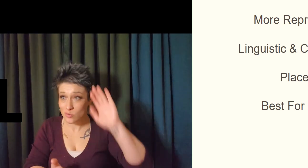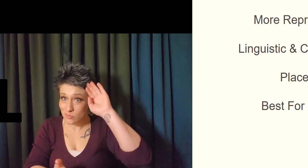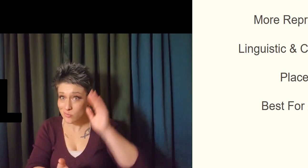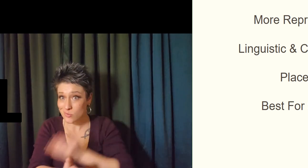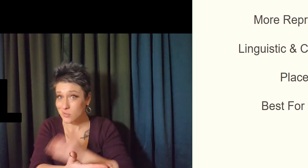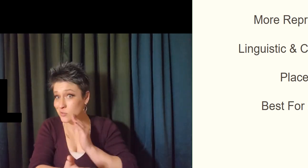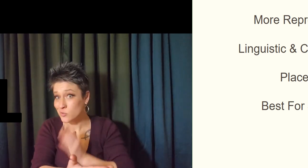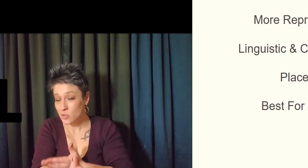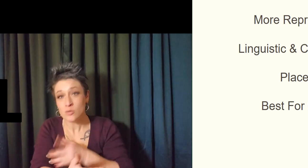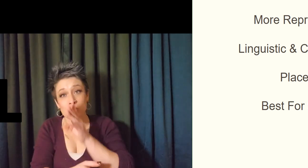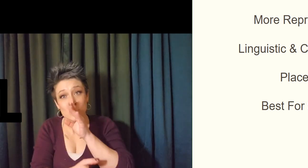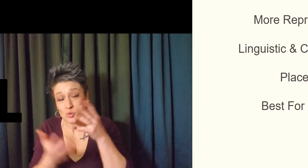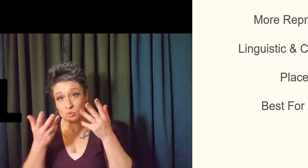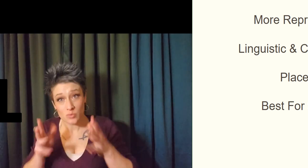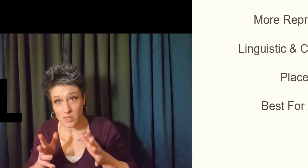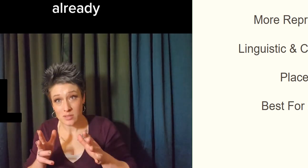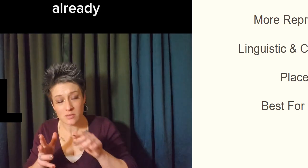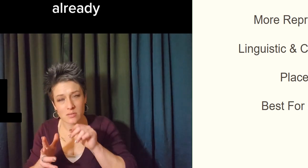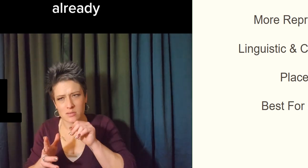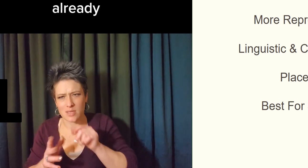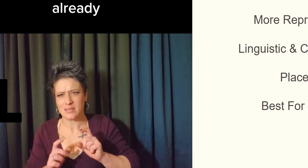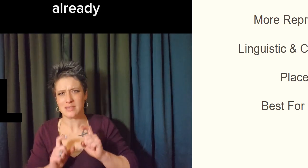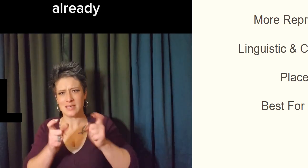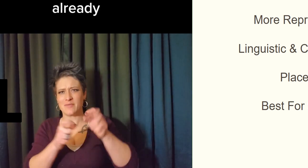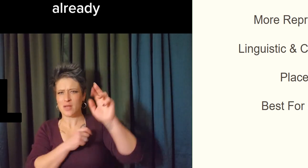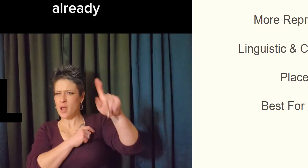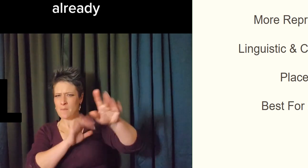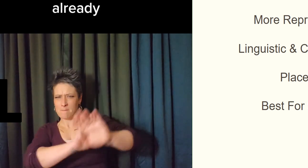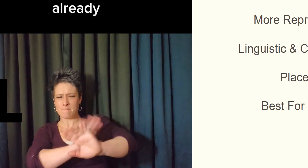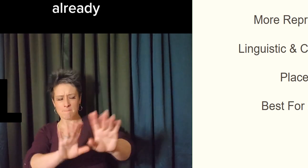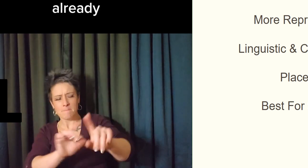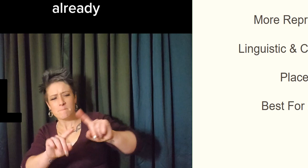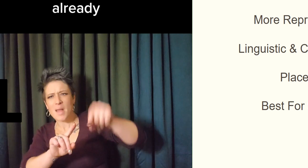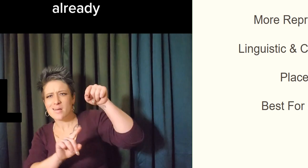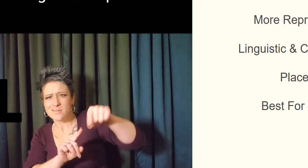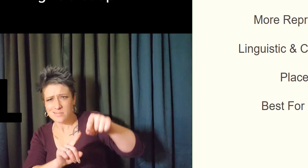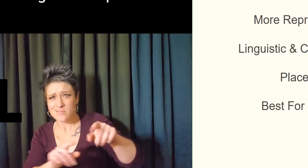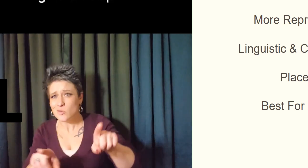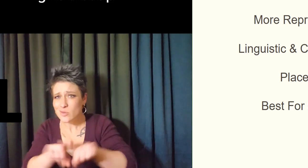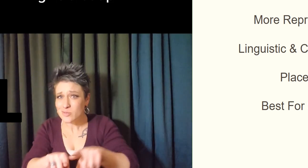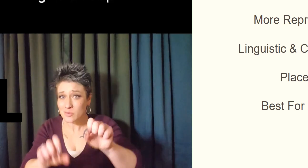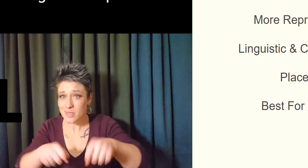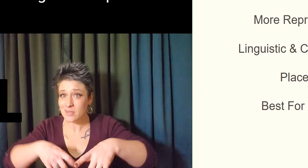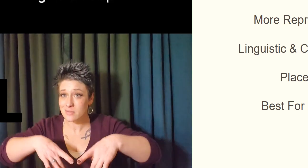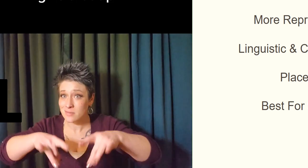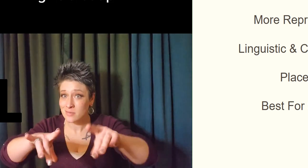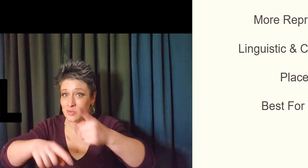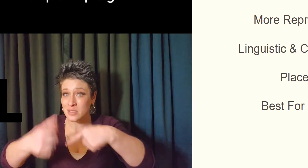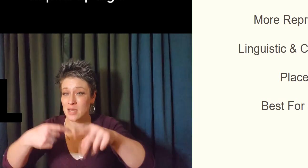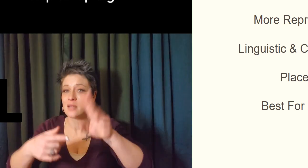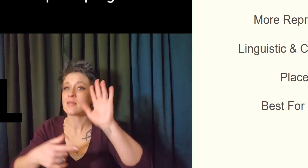options. You know your son and daughter, for example, speaks already. It's not like they're going to give that up,